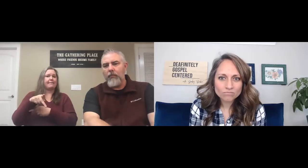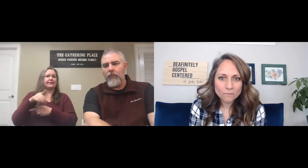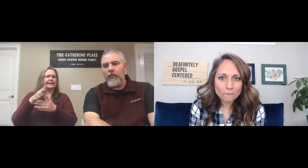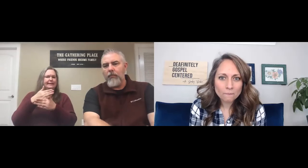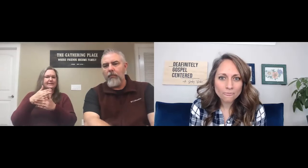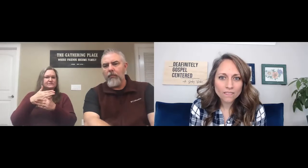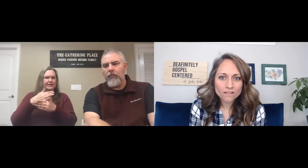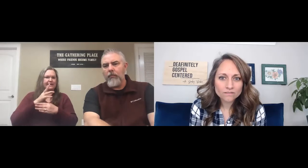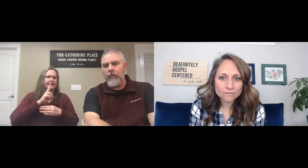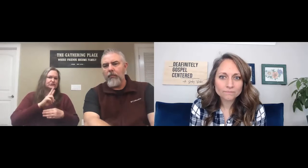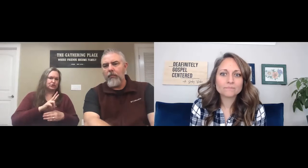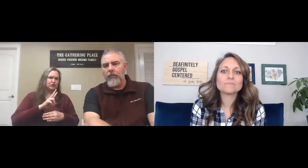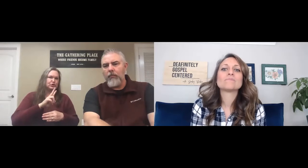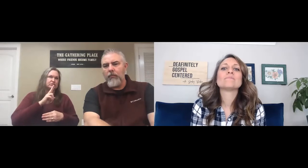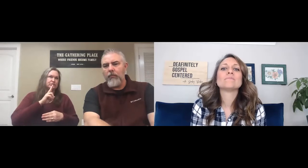We had a 10-year gap between